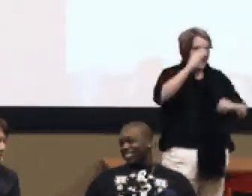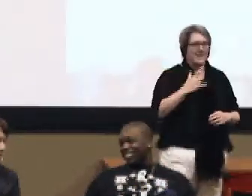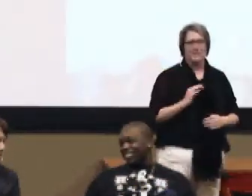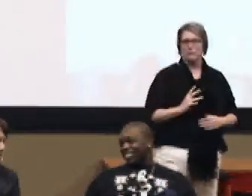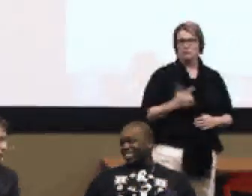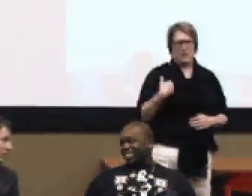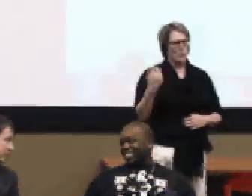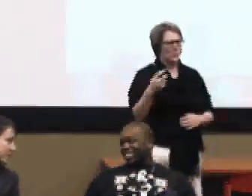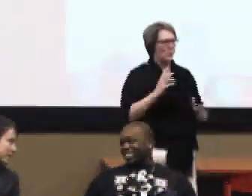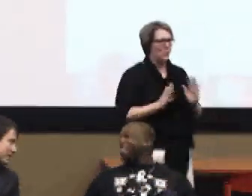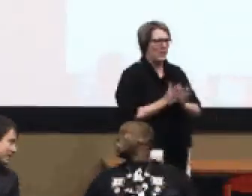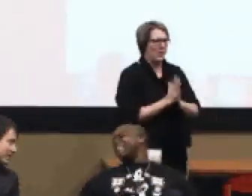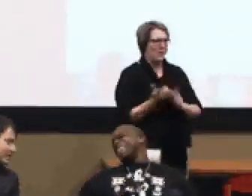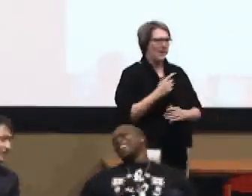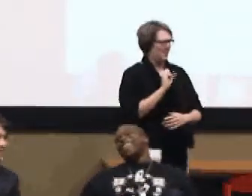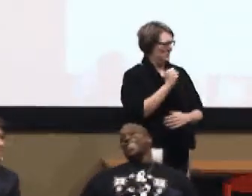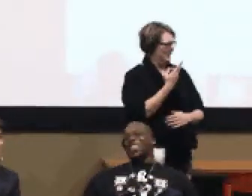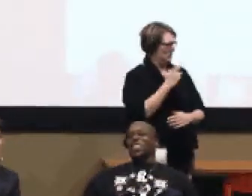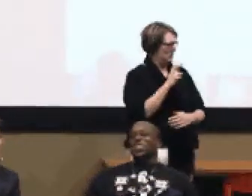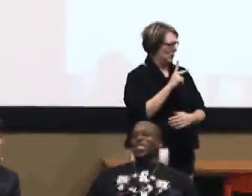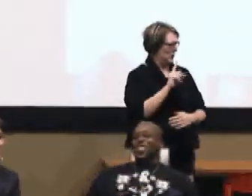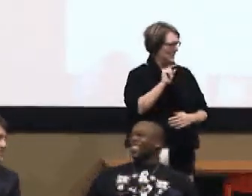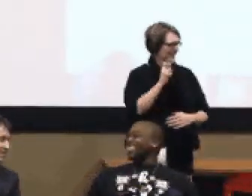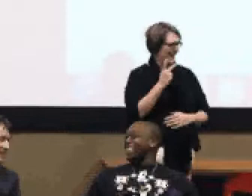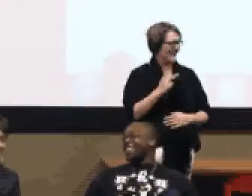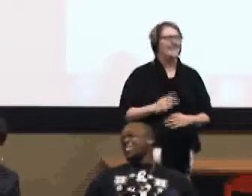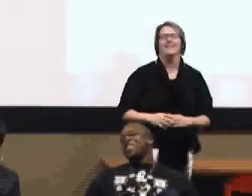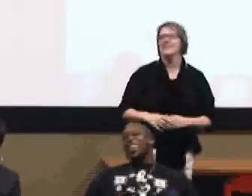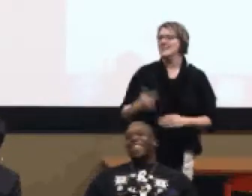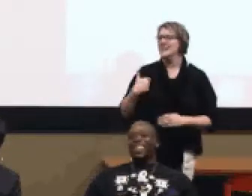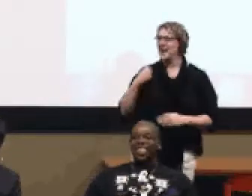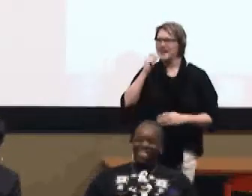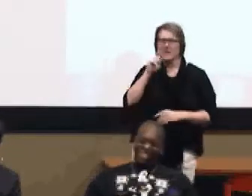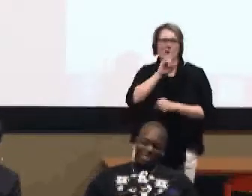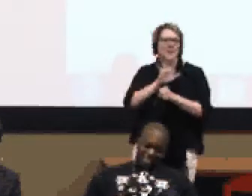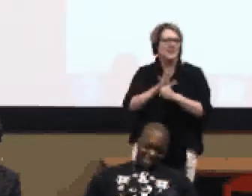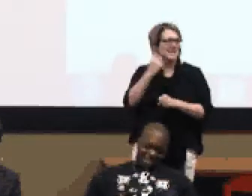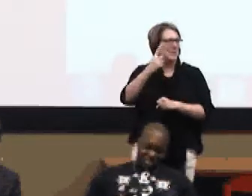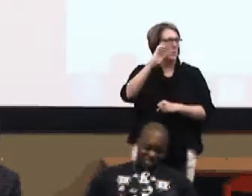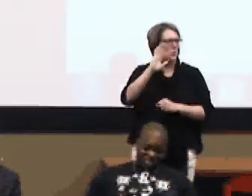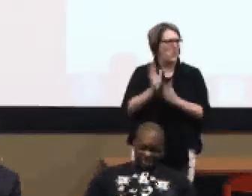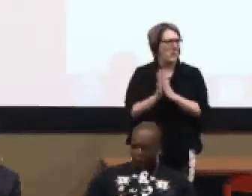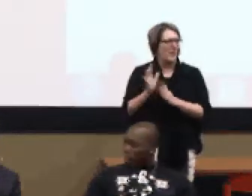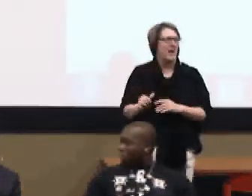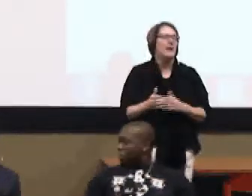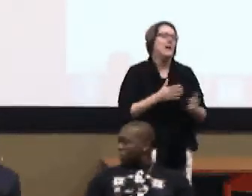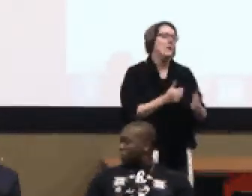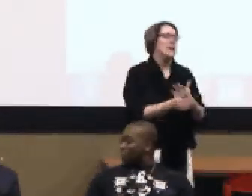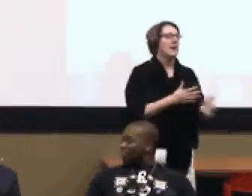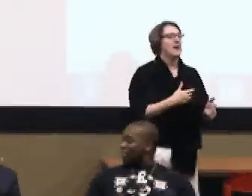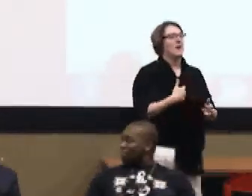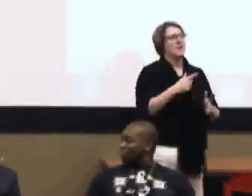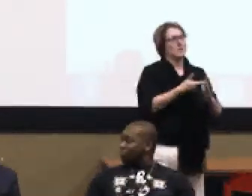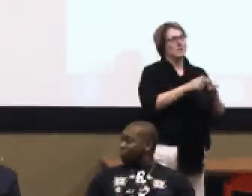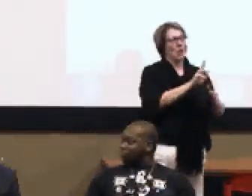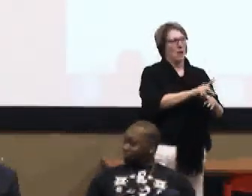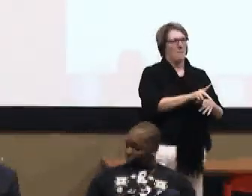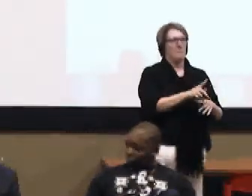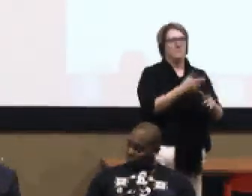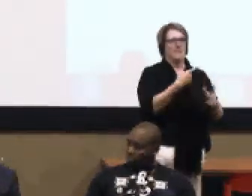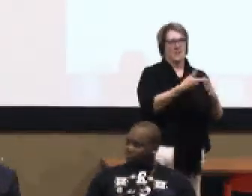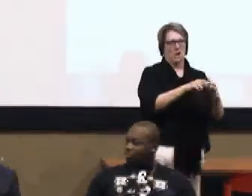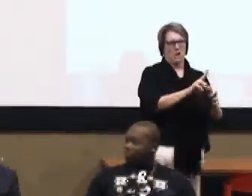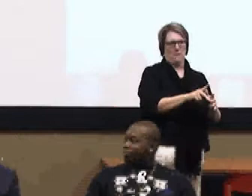care. There's a Vikings fan out there that wears it. I can almost guarantee it. So the word startup came up, so I want to go that